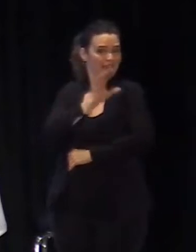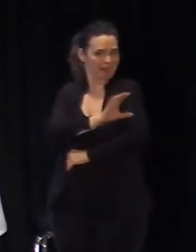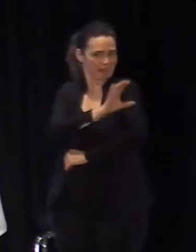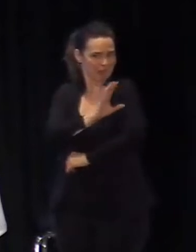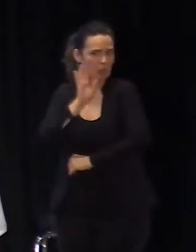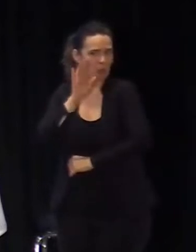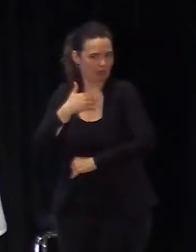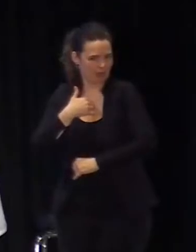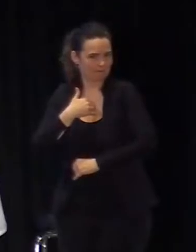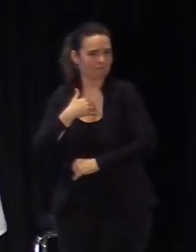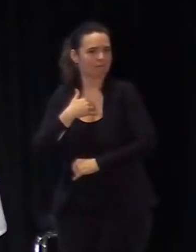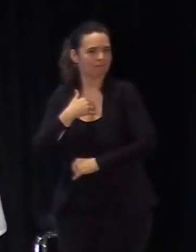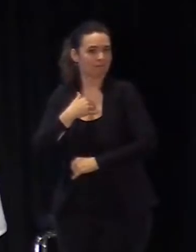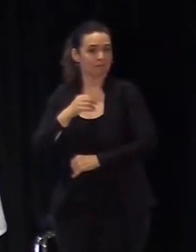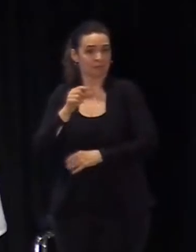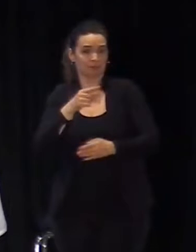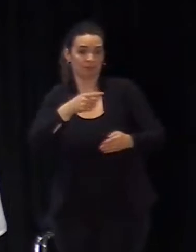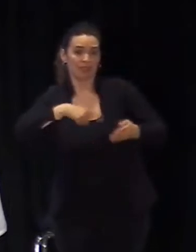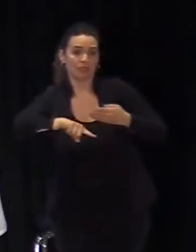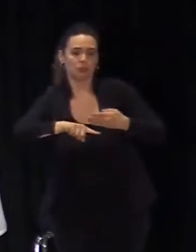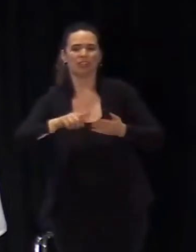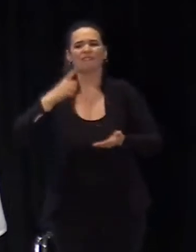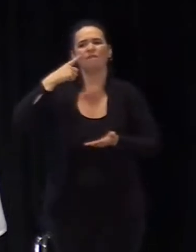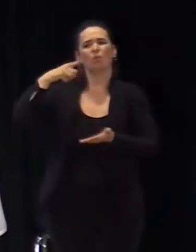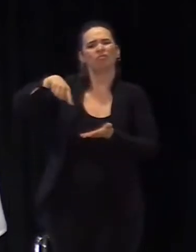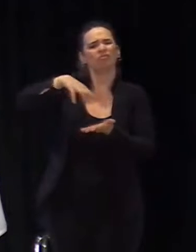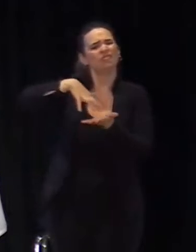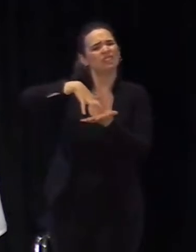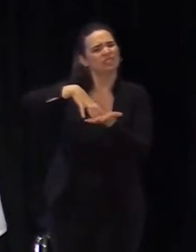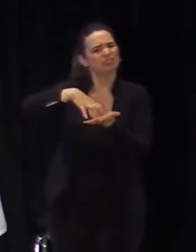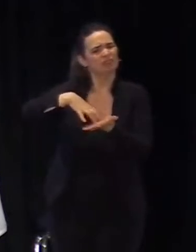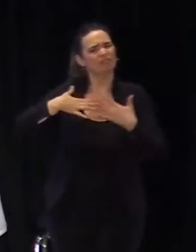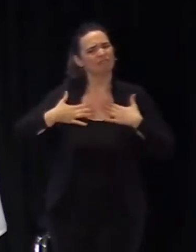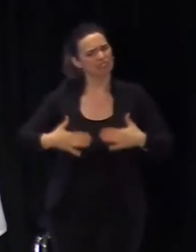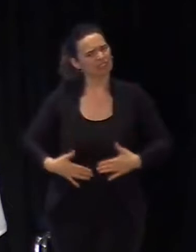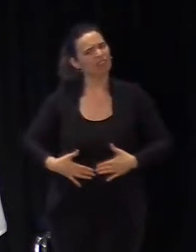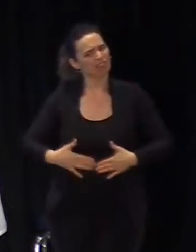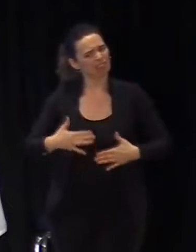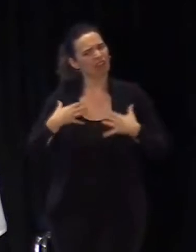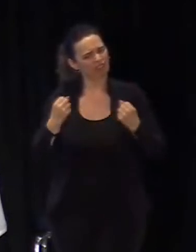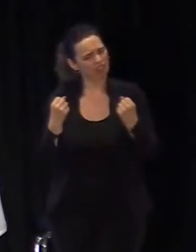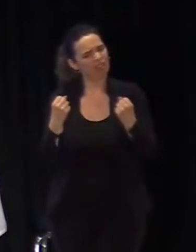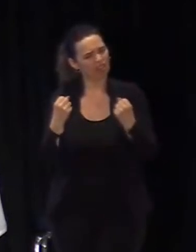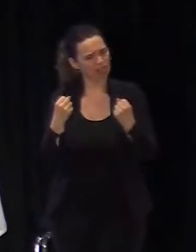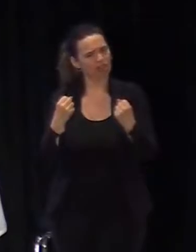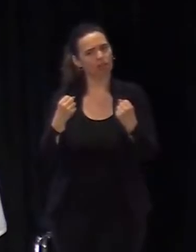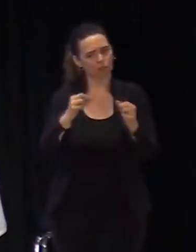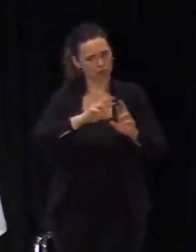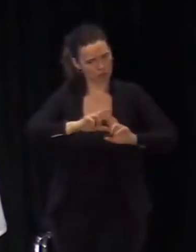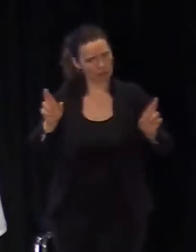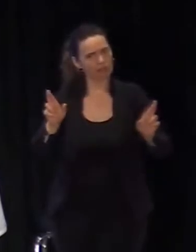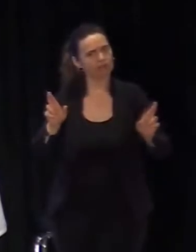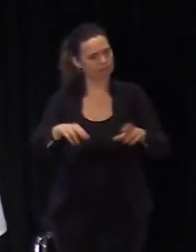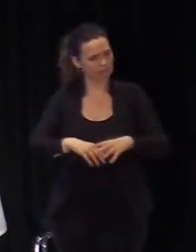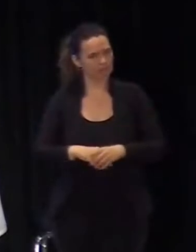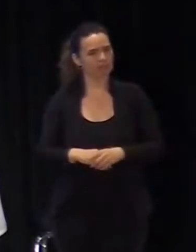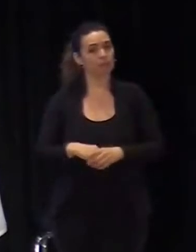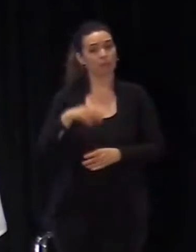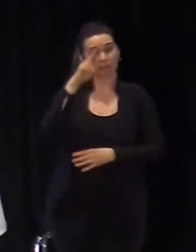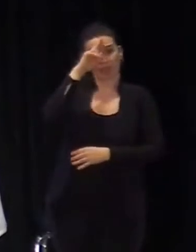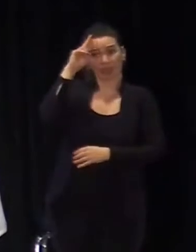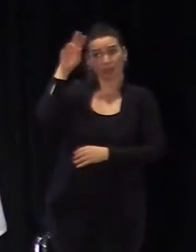Next week, immunocompromised will be eligible. Again, it looks like we're going to be getting redirected doses from hospitals from throughout